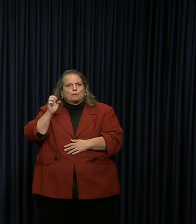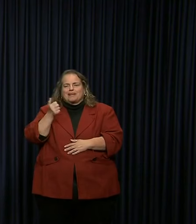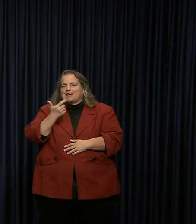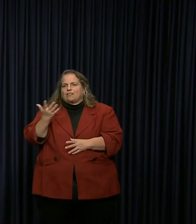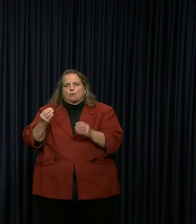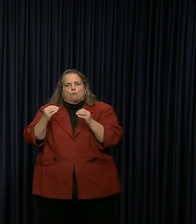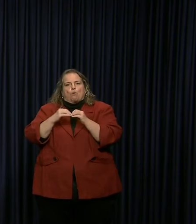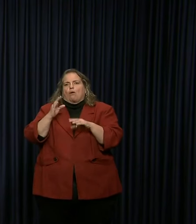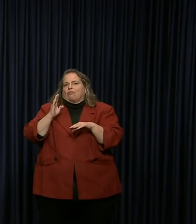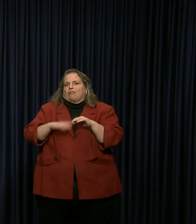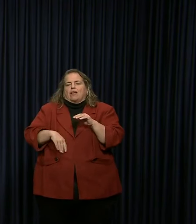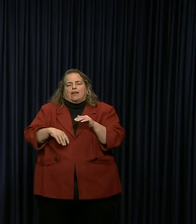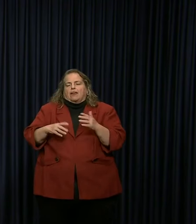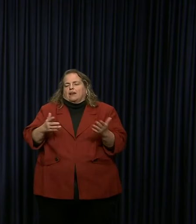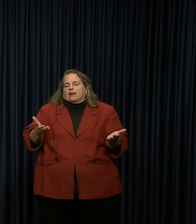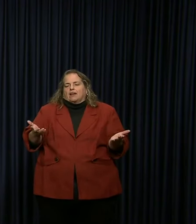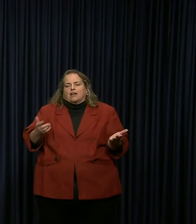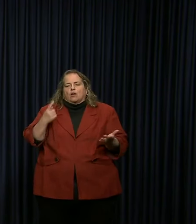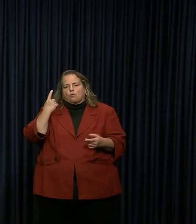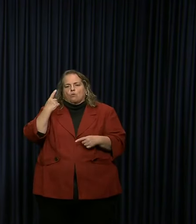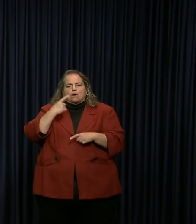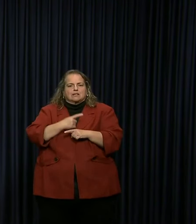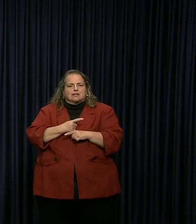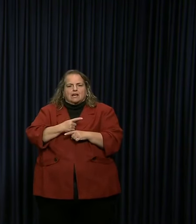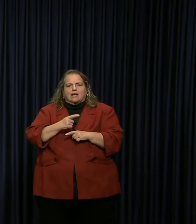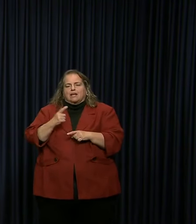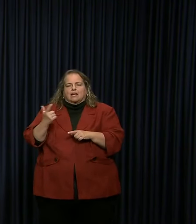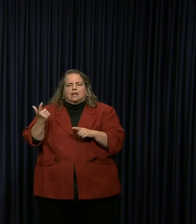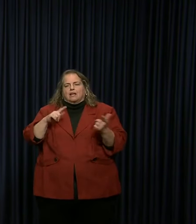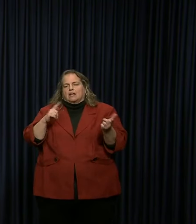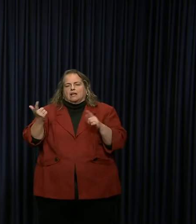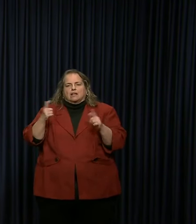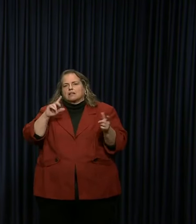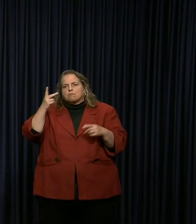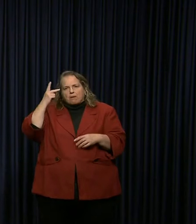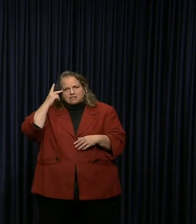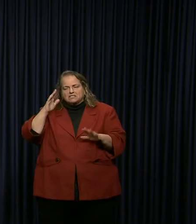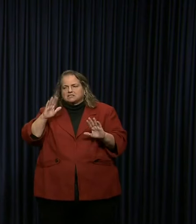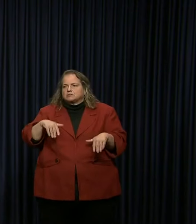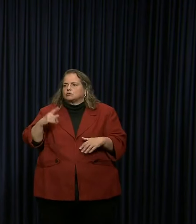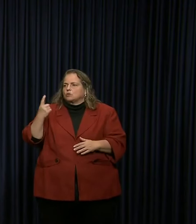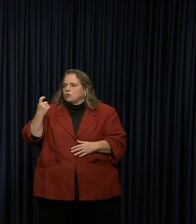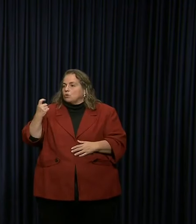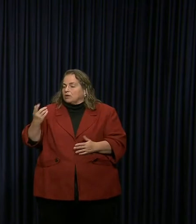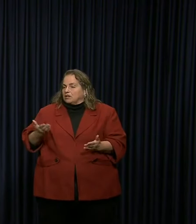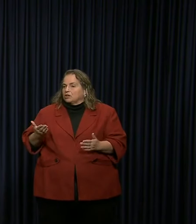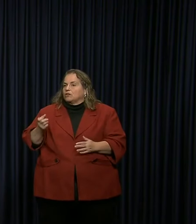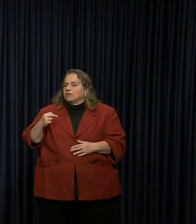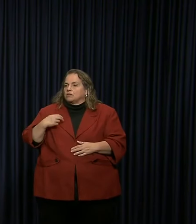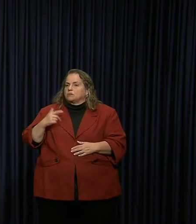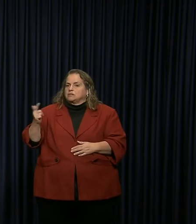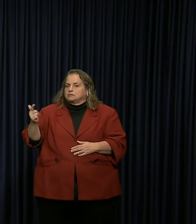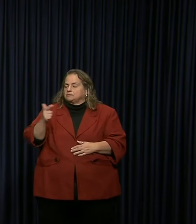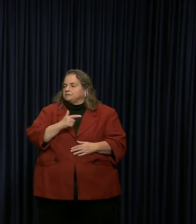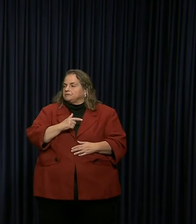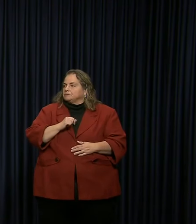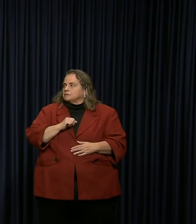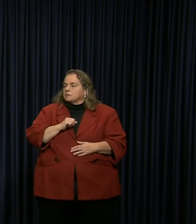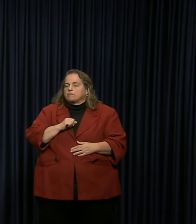anything more than kind of a one-day back and forth. I'll do one more here, and we'll go through one more